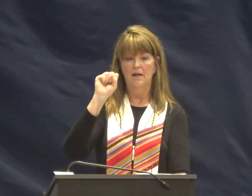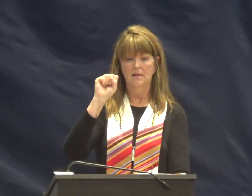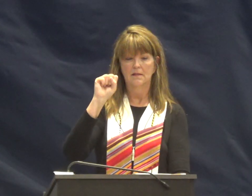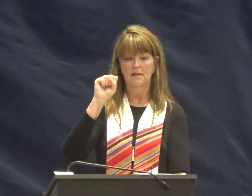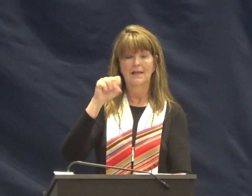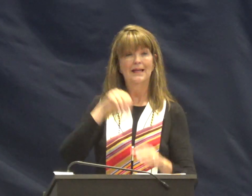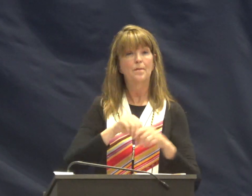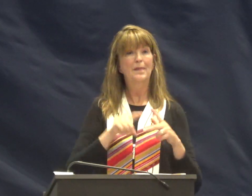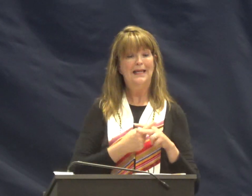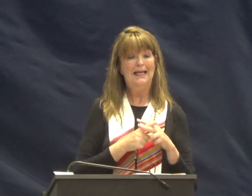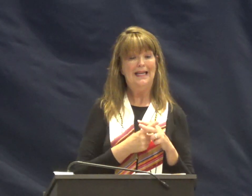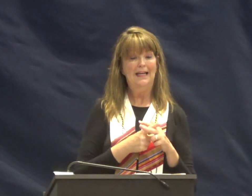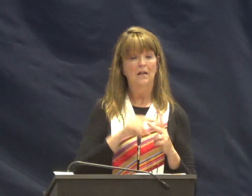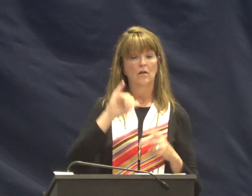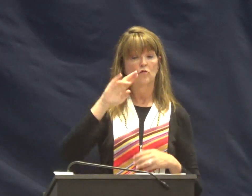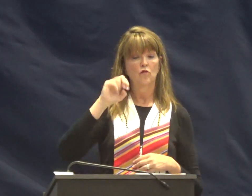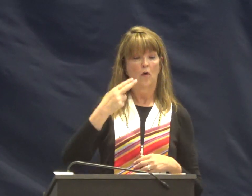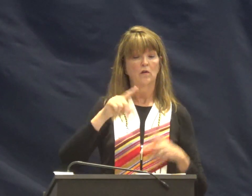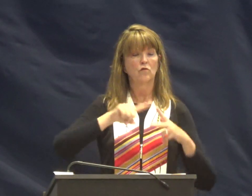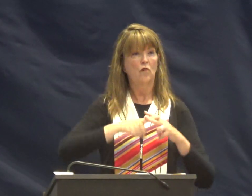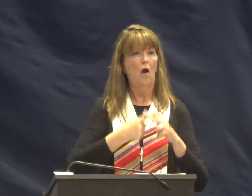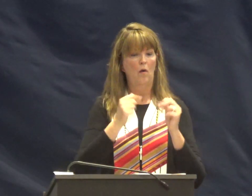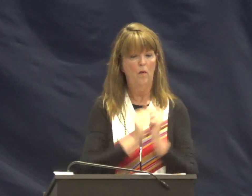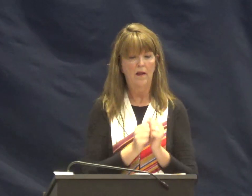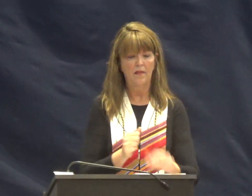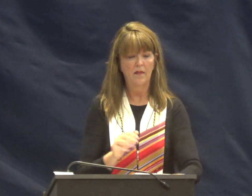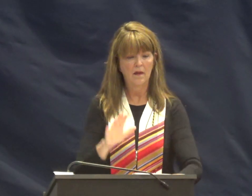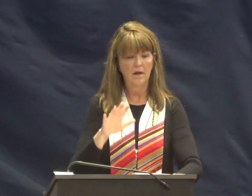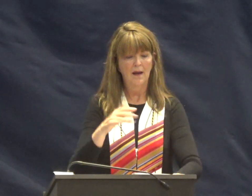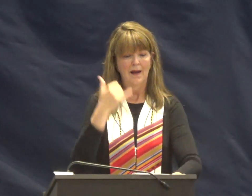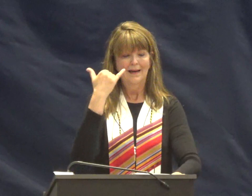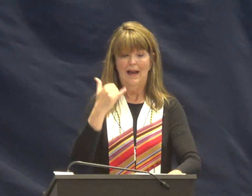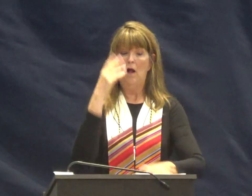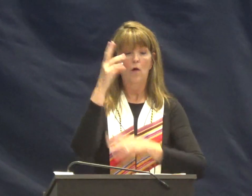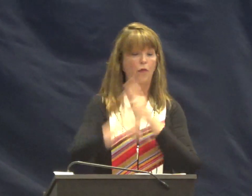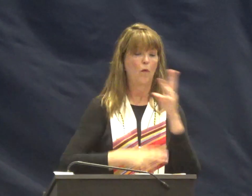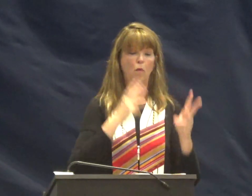people who lived in Nineveh. In the beginning, Jonah started